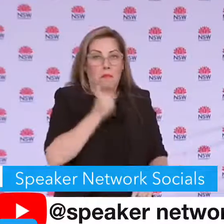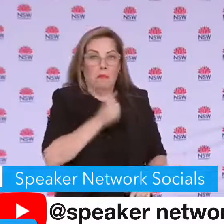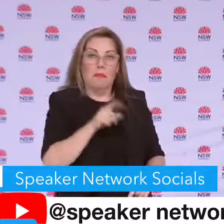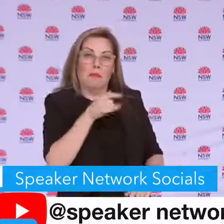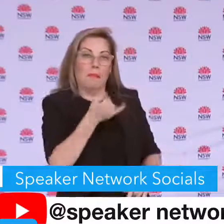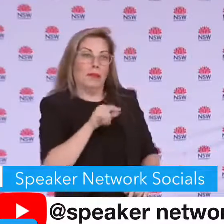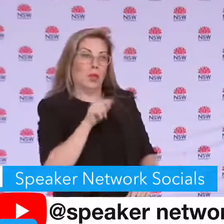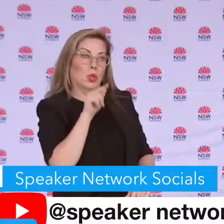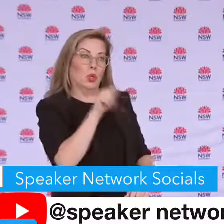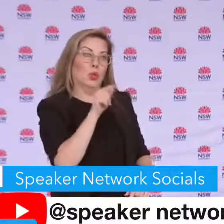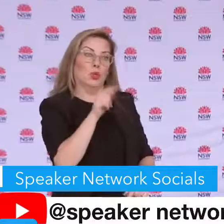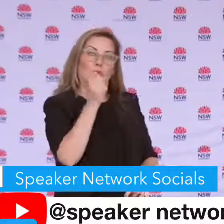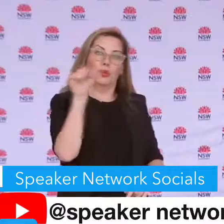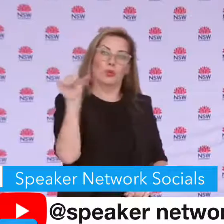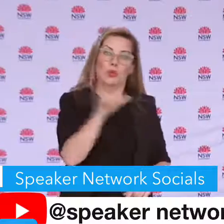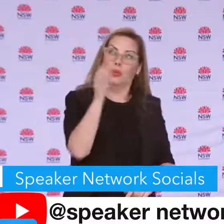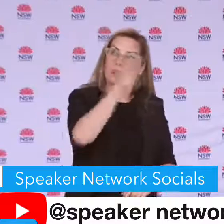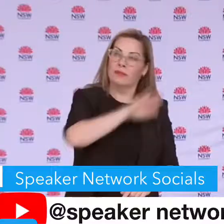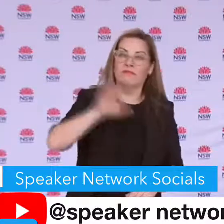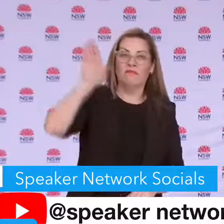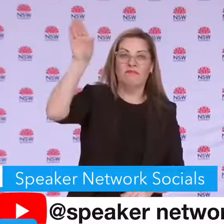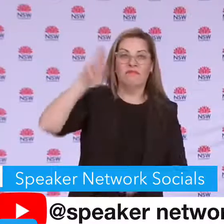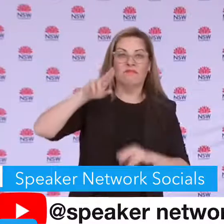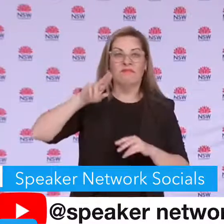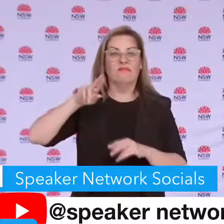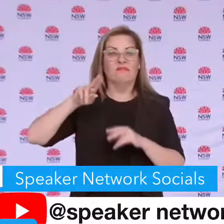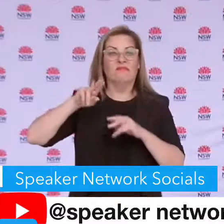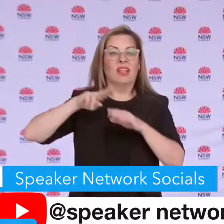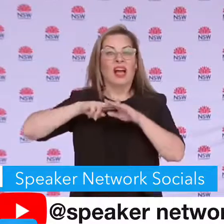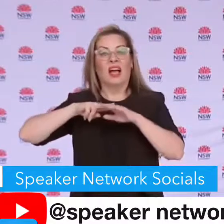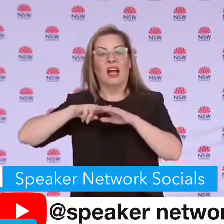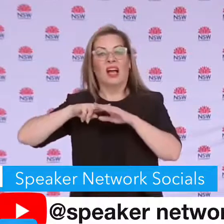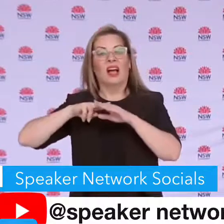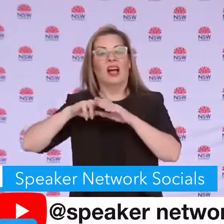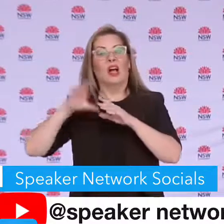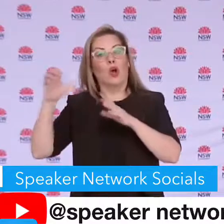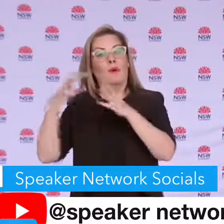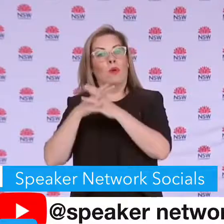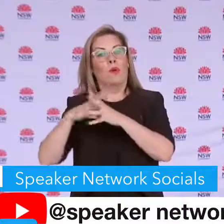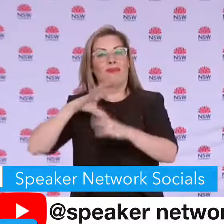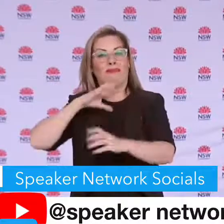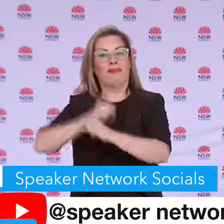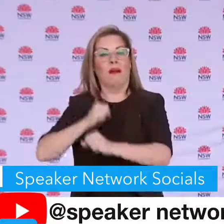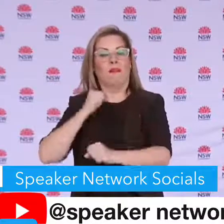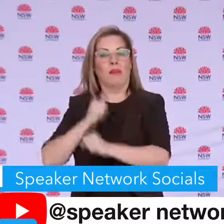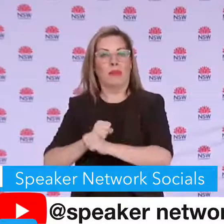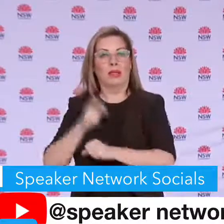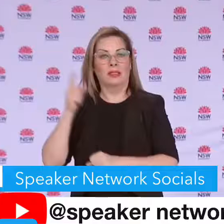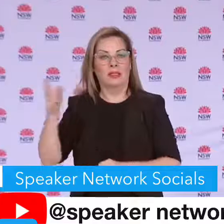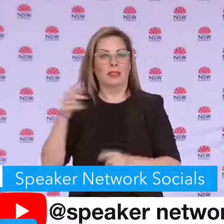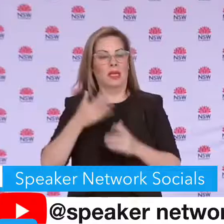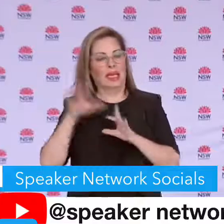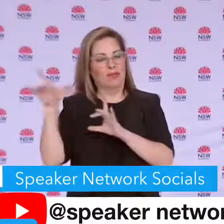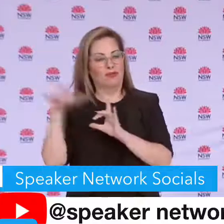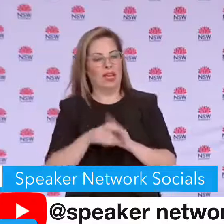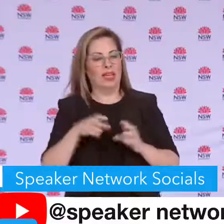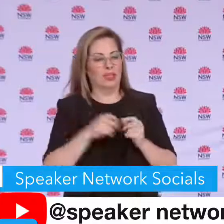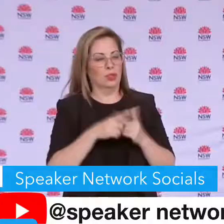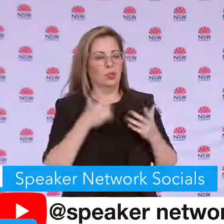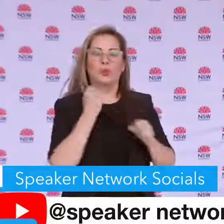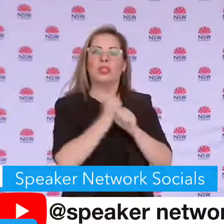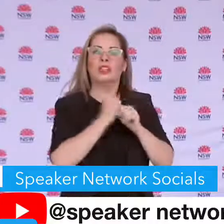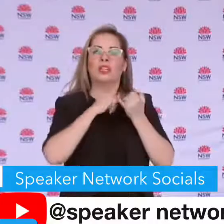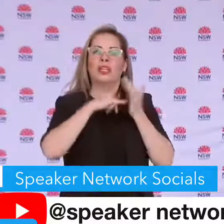share of GST revenue is often shared amongst other states, but given the burden New South Wales has shouldered throughout the entire year of